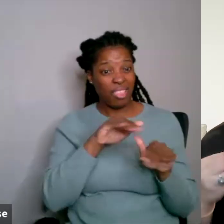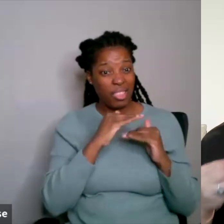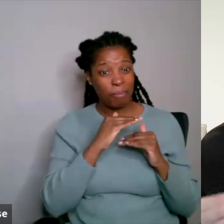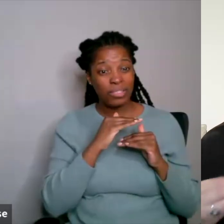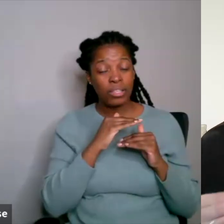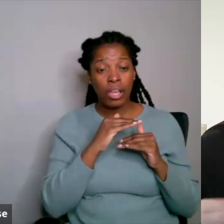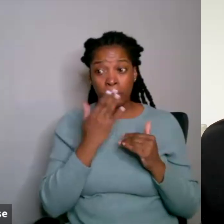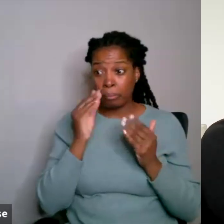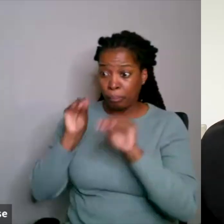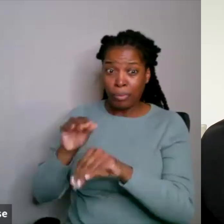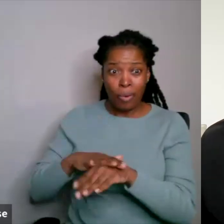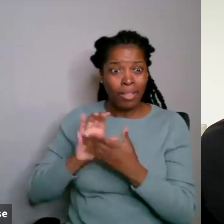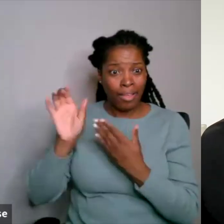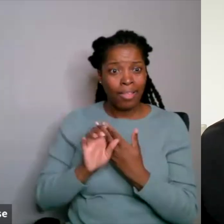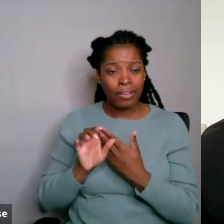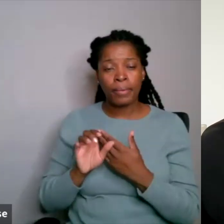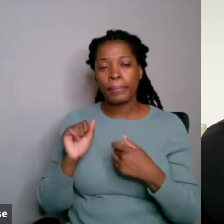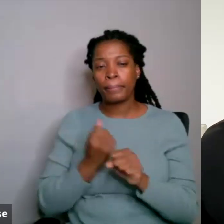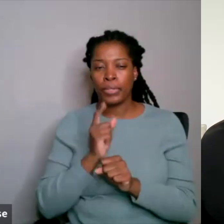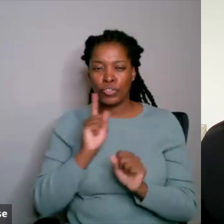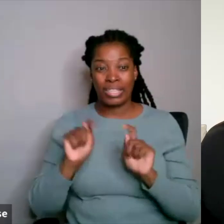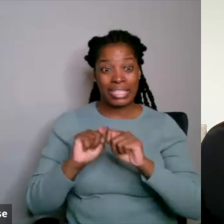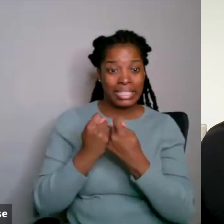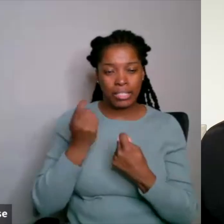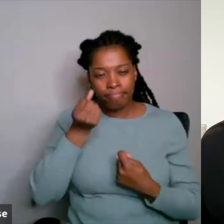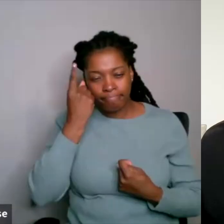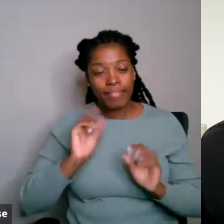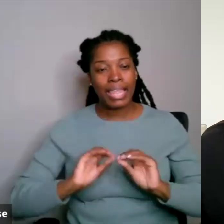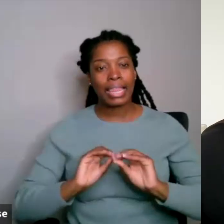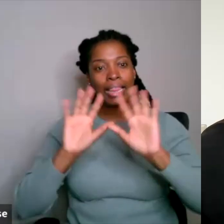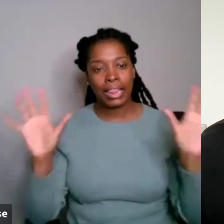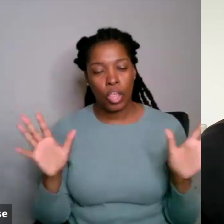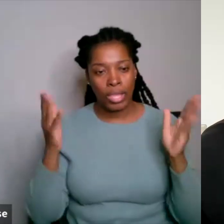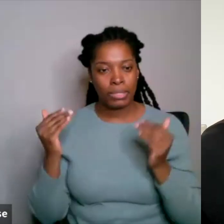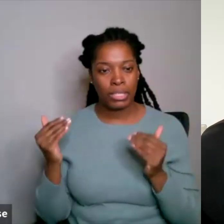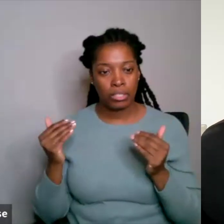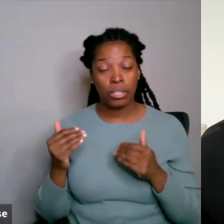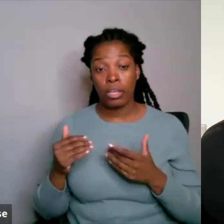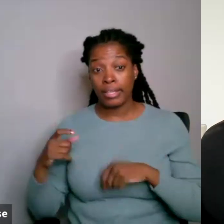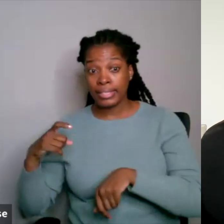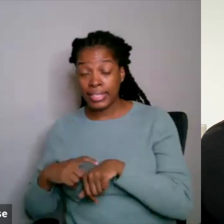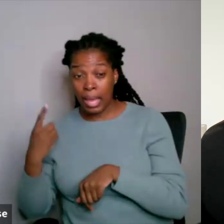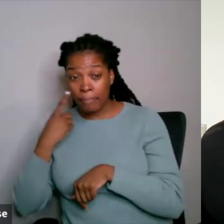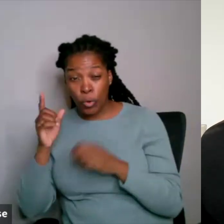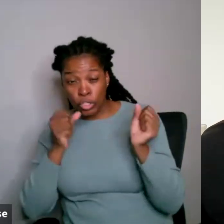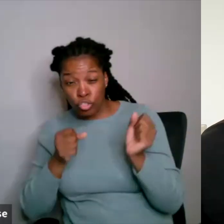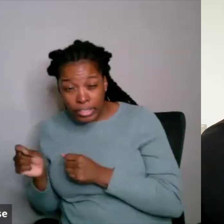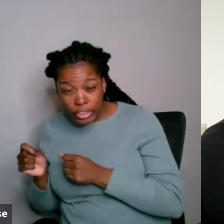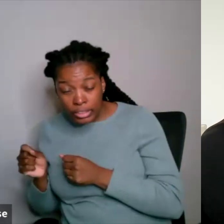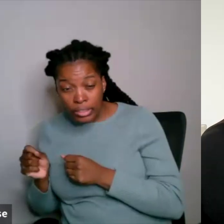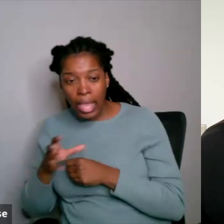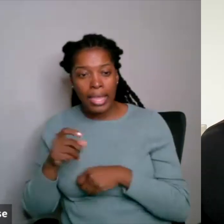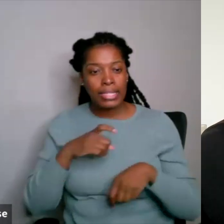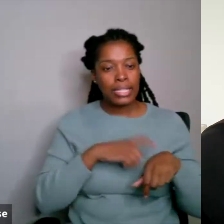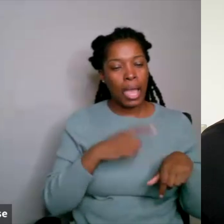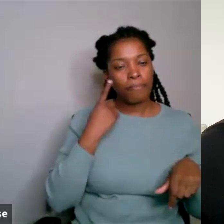and setting clear expectations with my team. When was it my time to strategize, and when it was it my time to